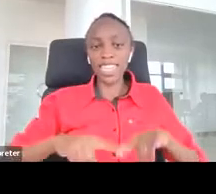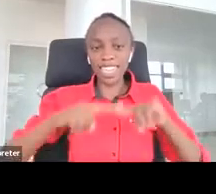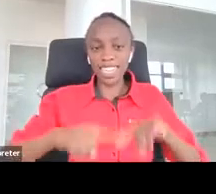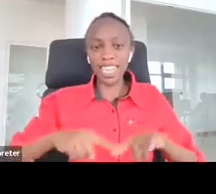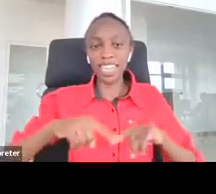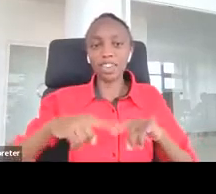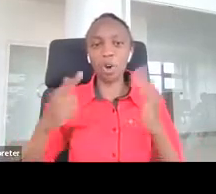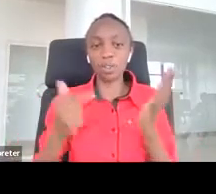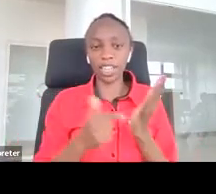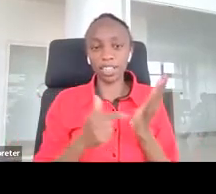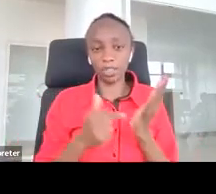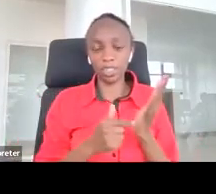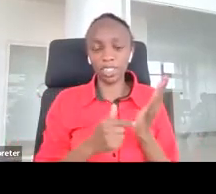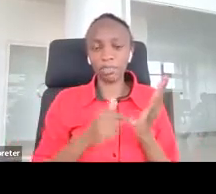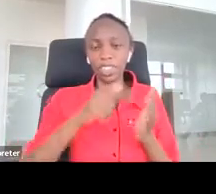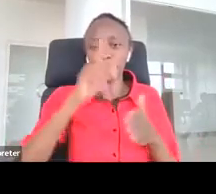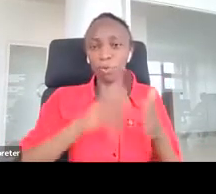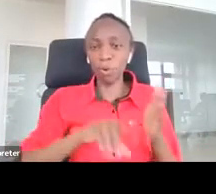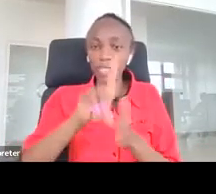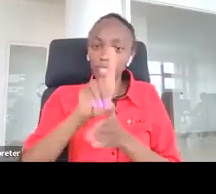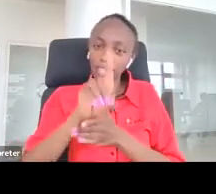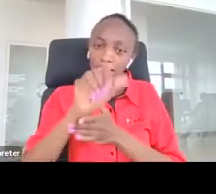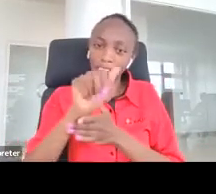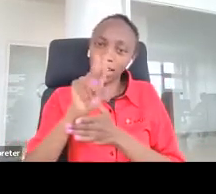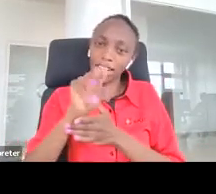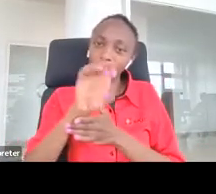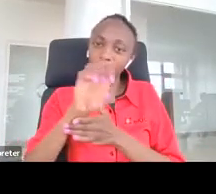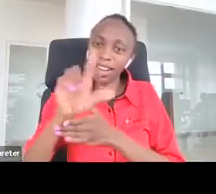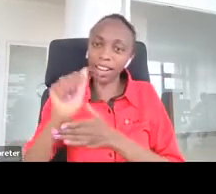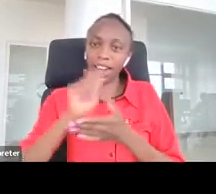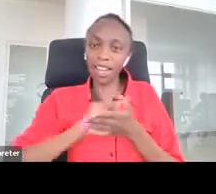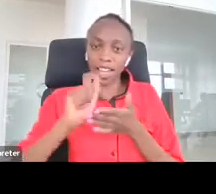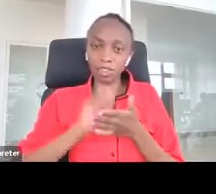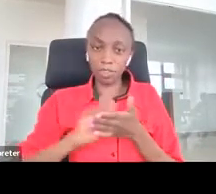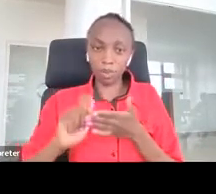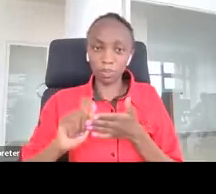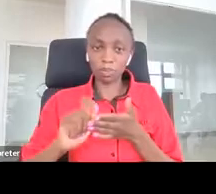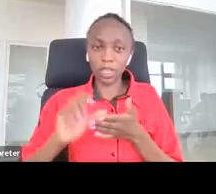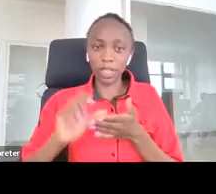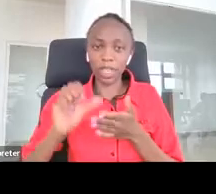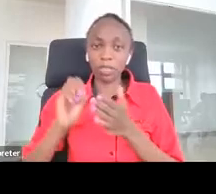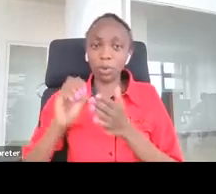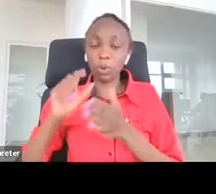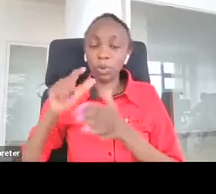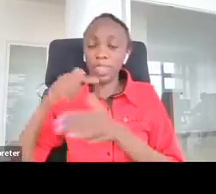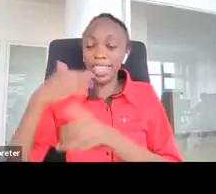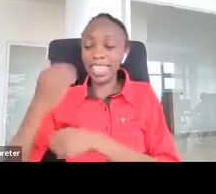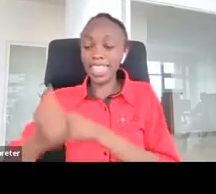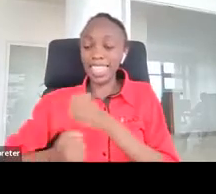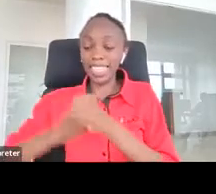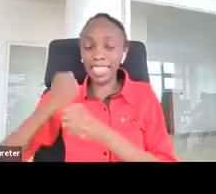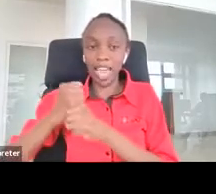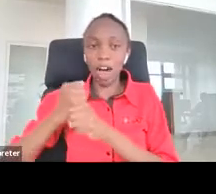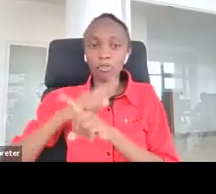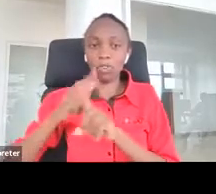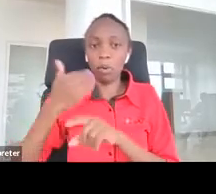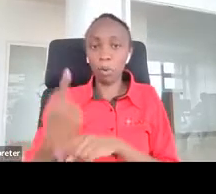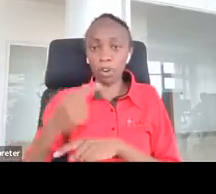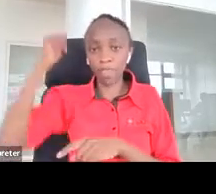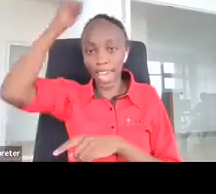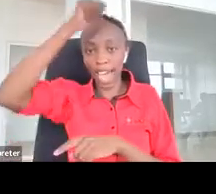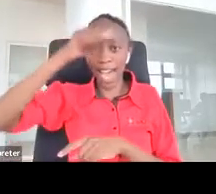what Daniela said. And this year, from one of our Arabic entries,